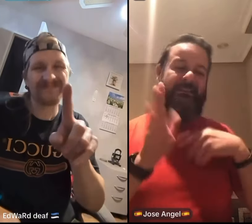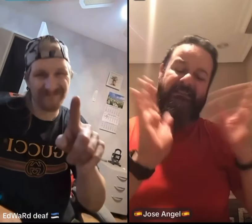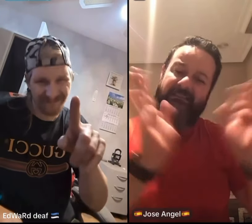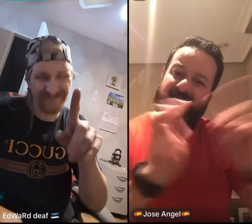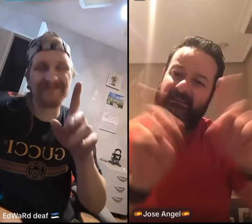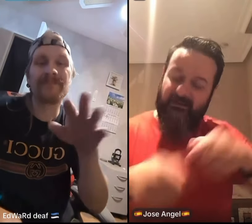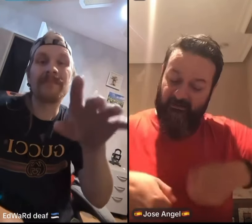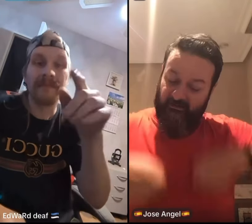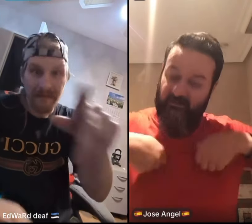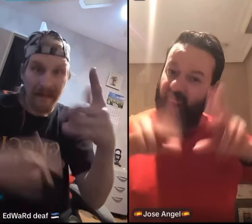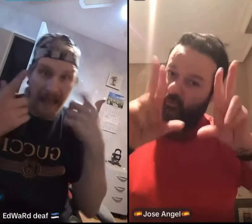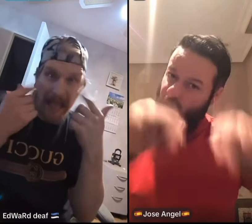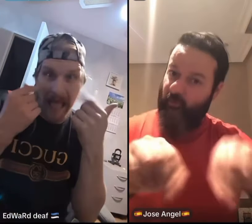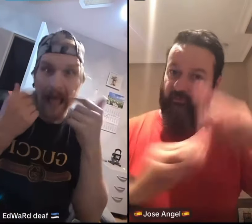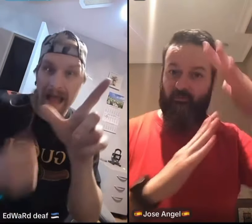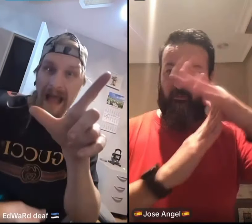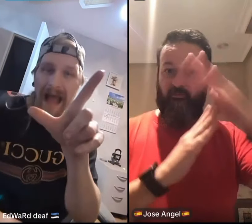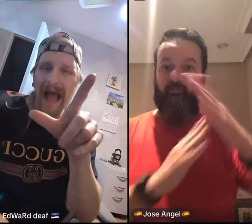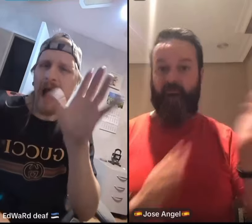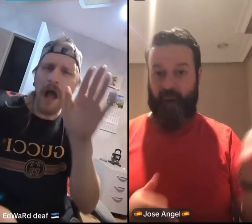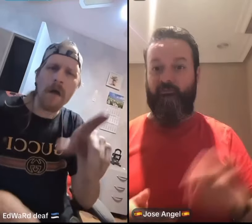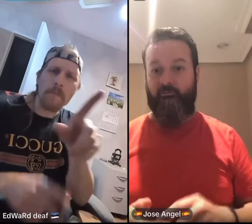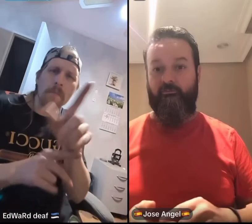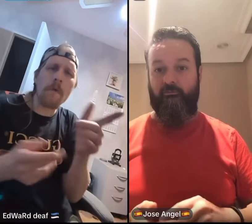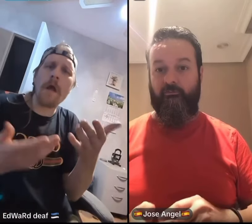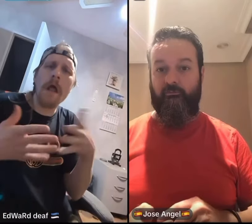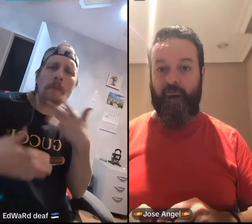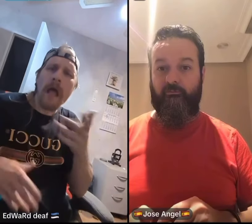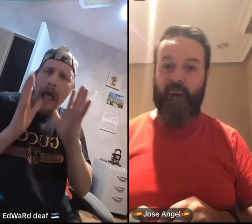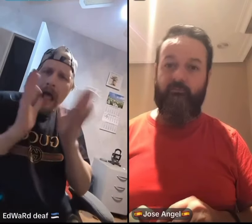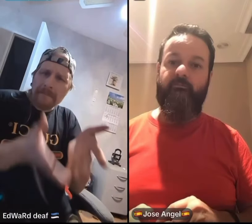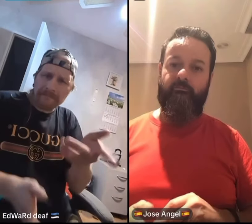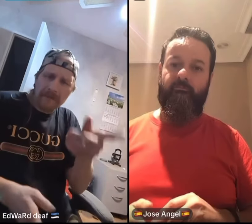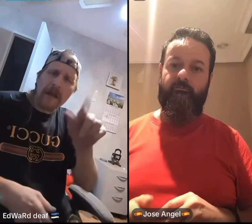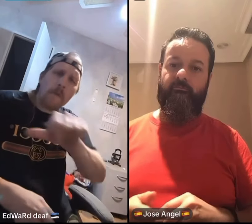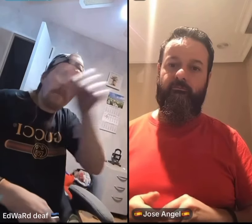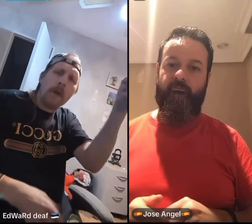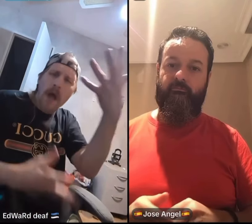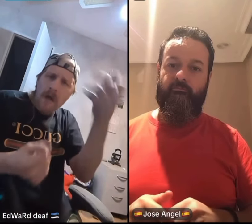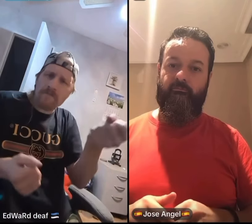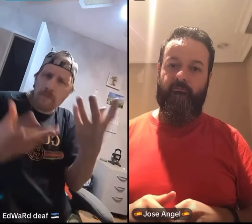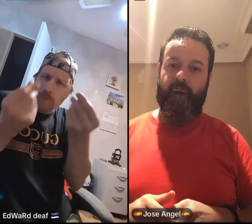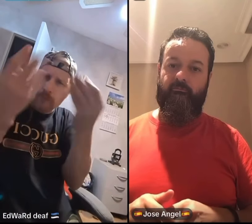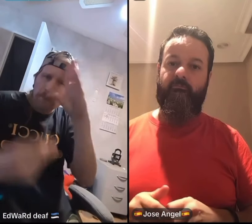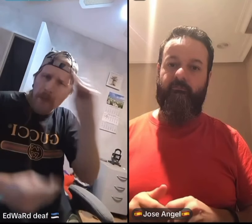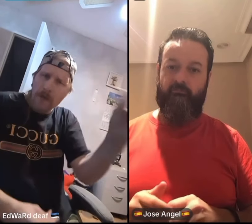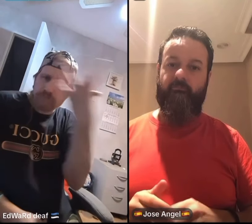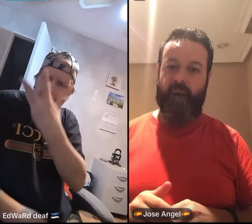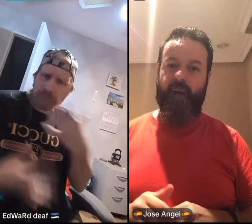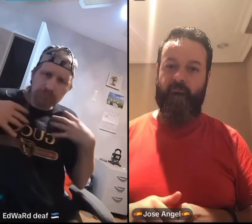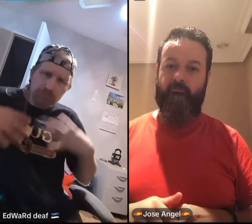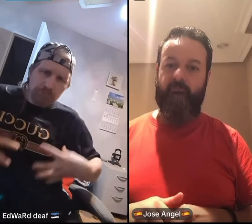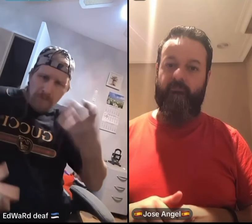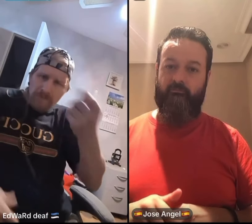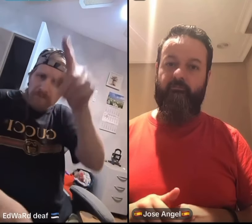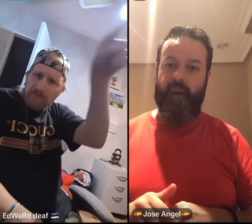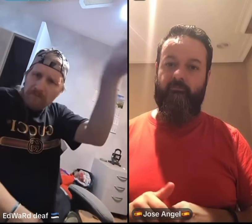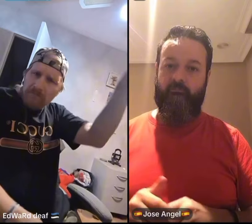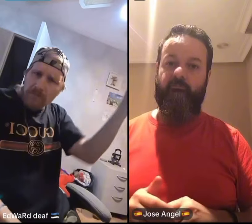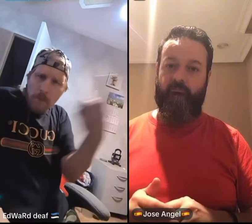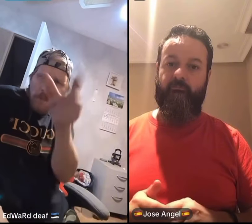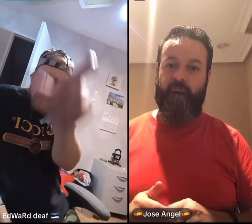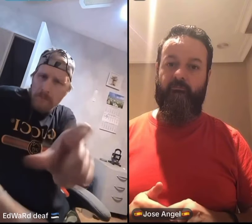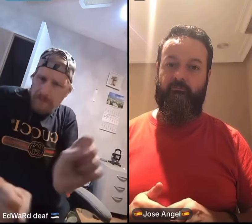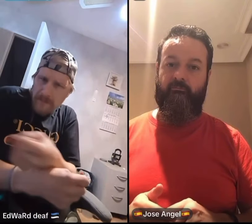creepy stuff. The guy might have been evil, but he was a genius. Four billion gone without leaving a trace? You gotta admit, that's pretty awesome.